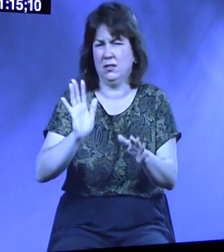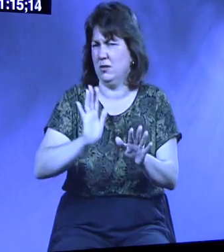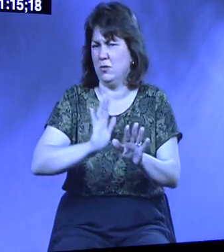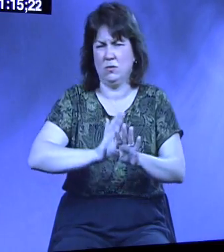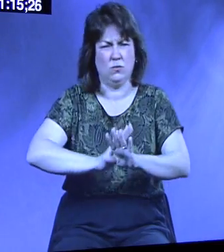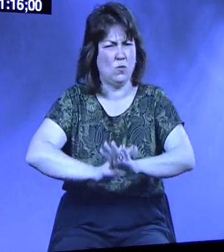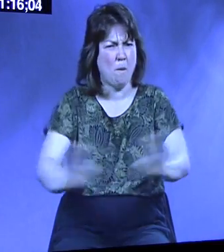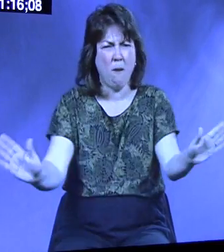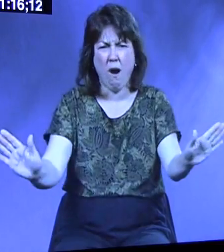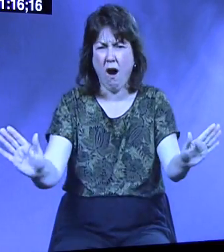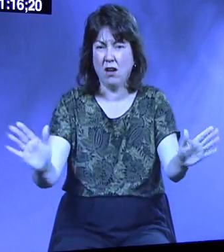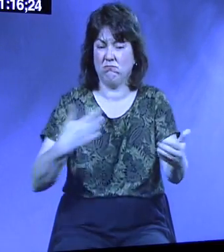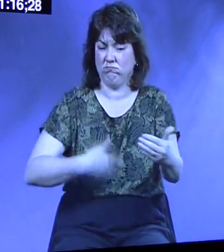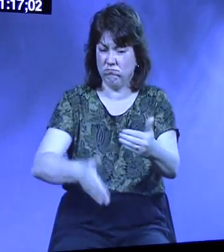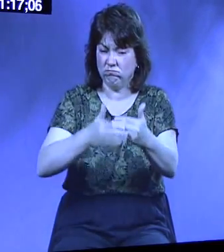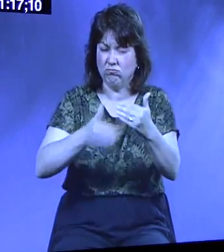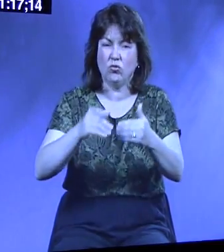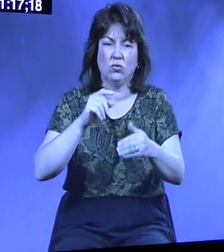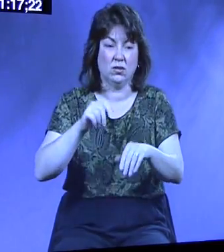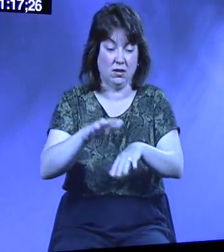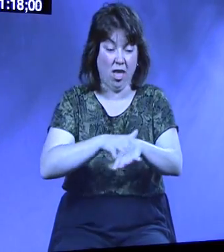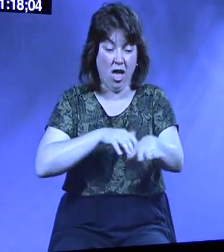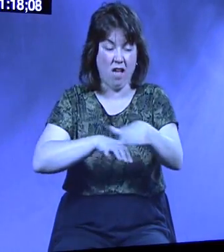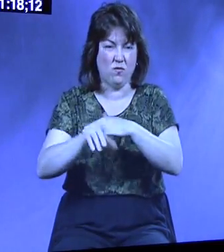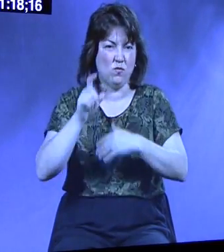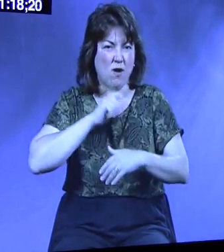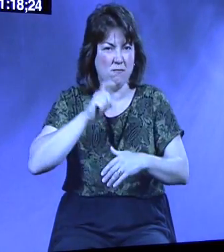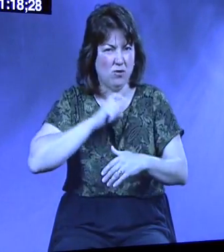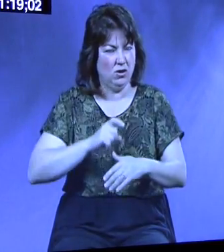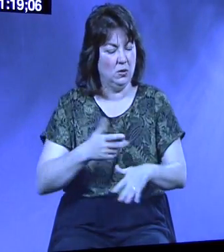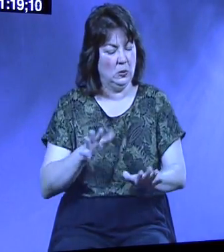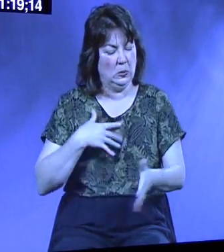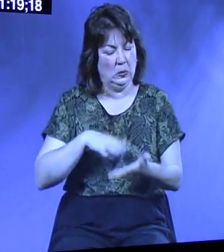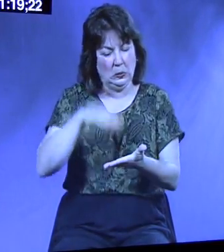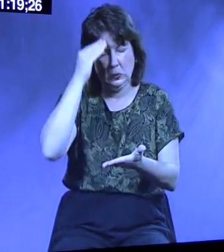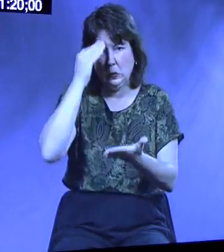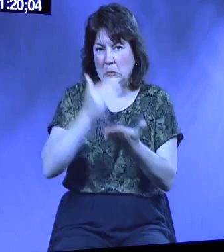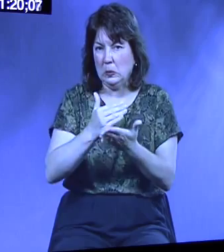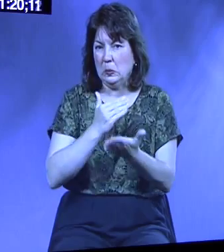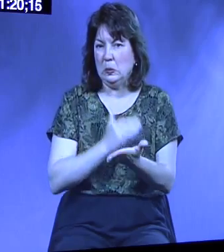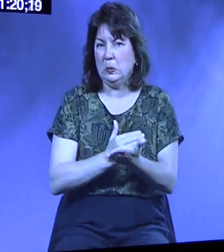And let me tell you right now, that the next time I cut peppers, I did not use